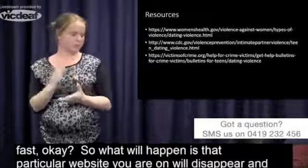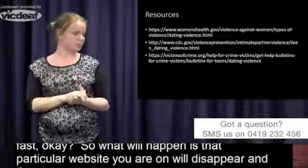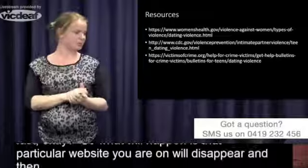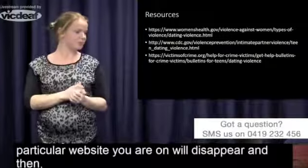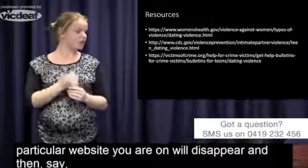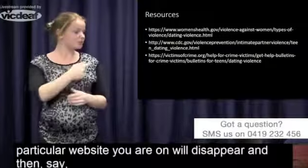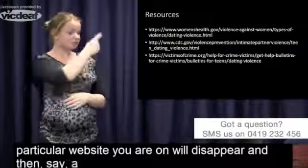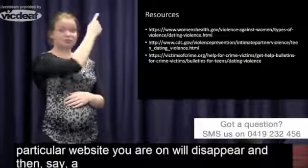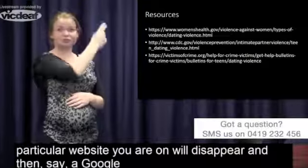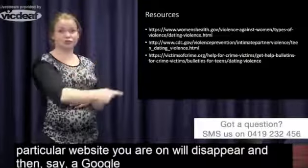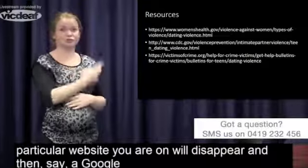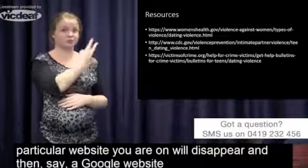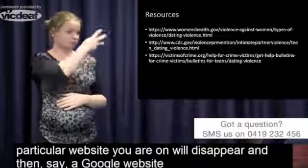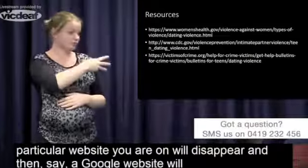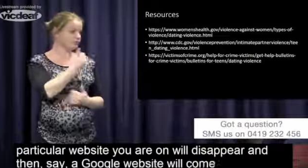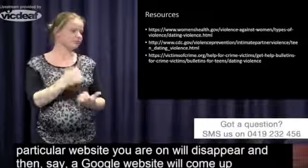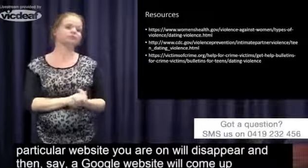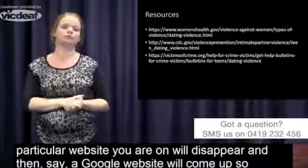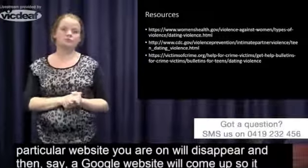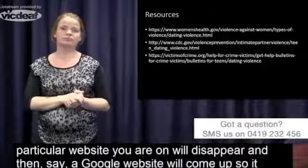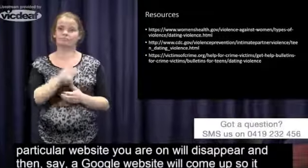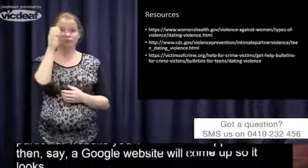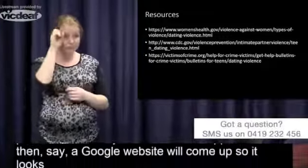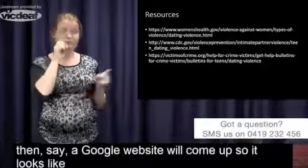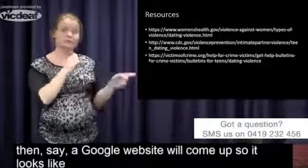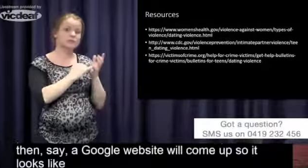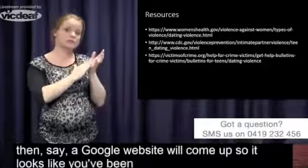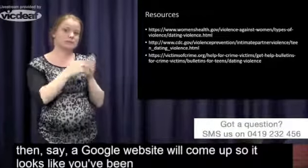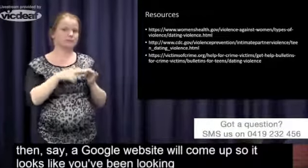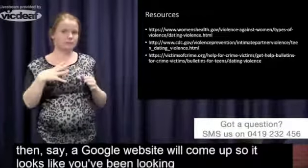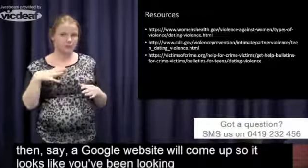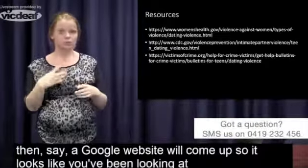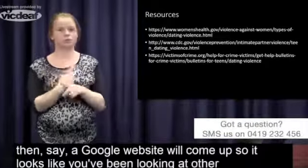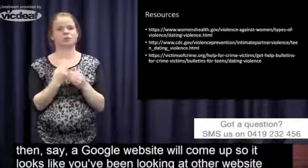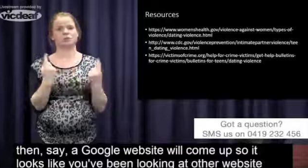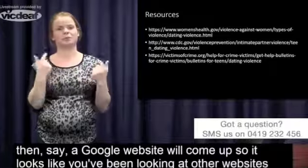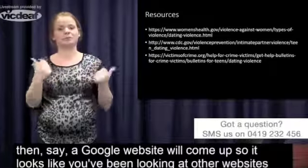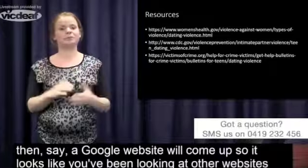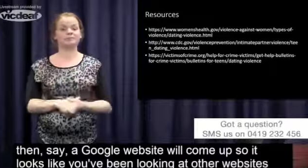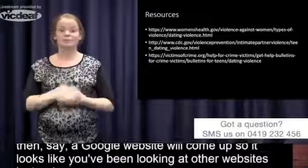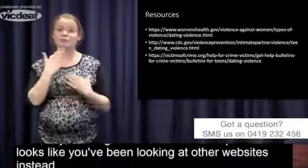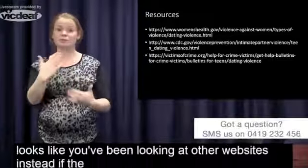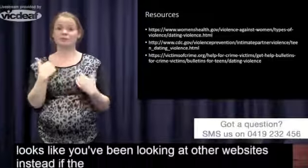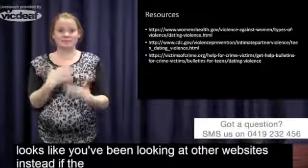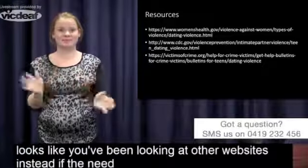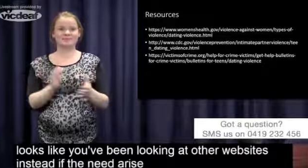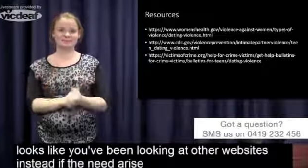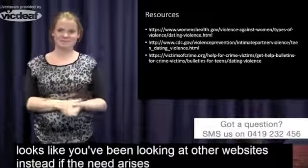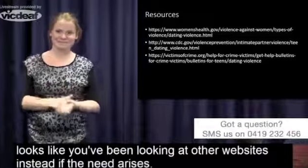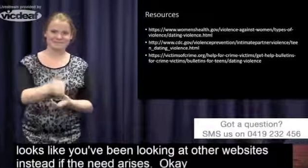been looking at other websites instead, if the need arises. Okay? So just remember, please